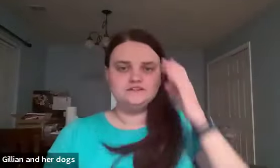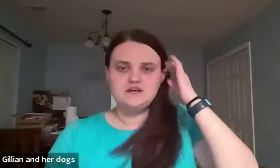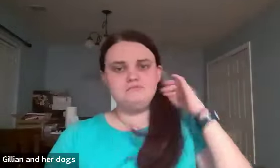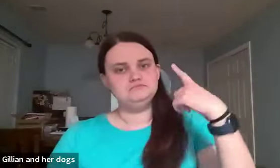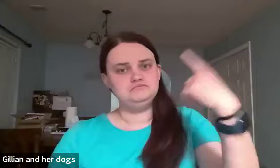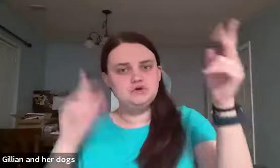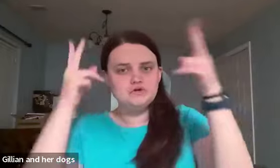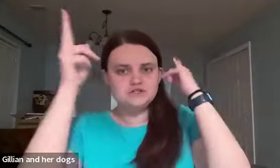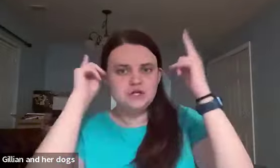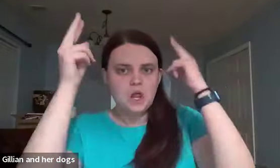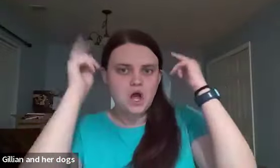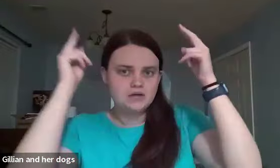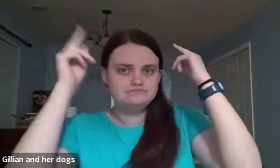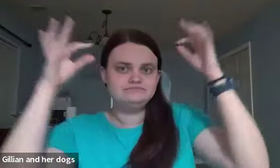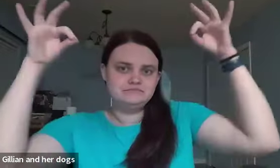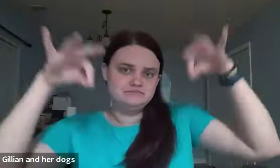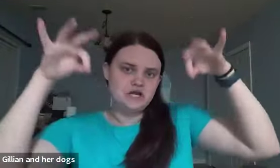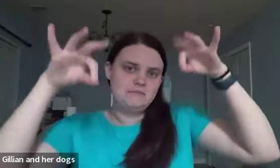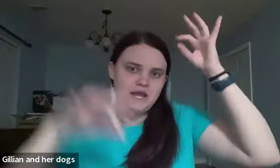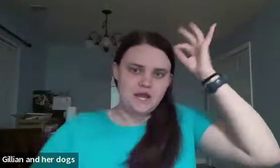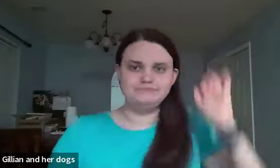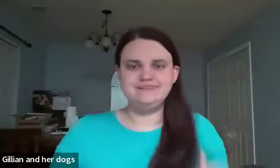So go to the salon, dye my hair.